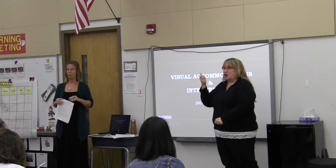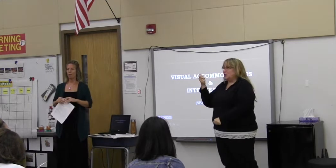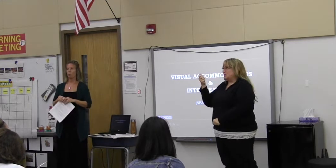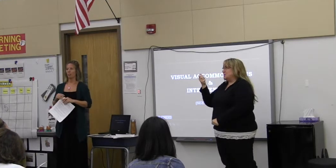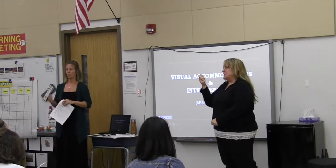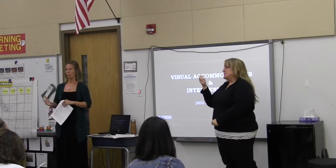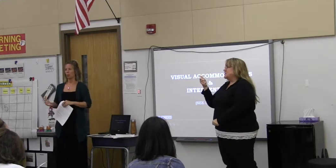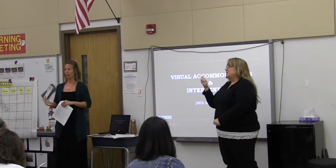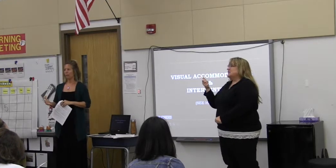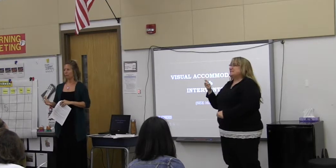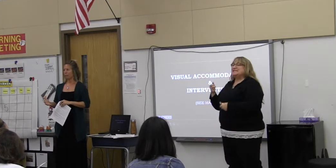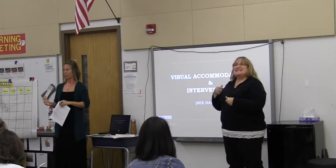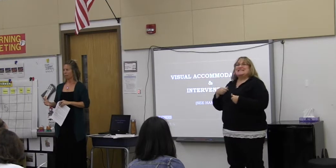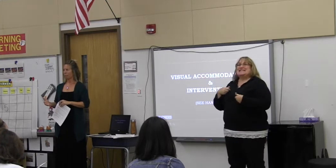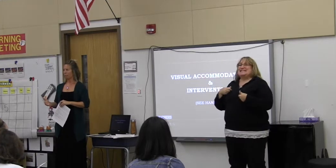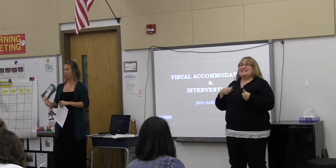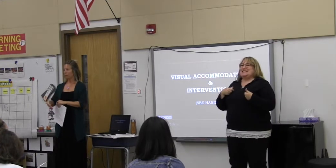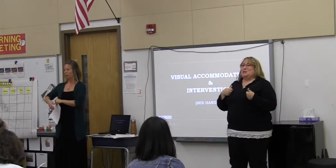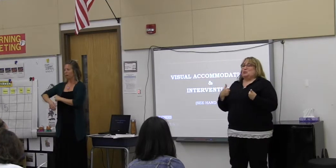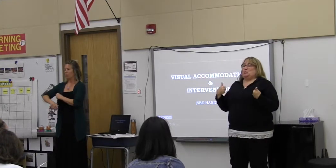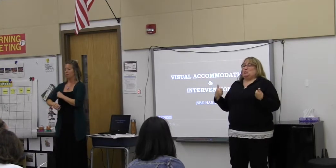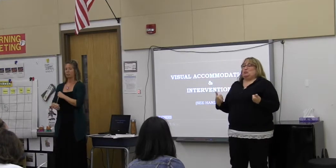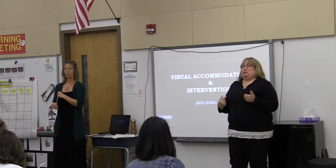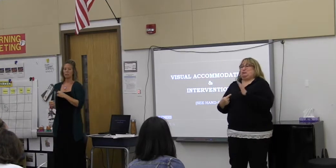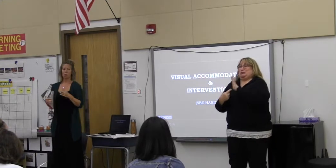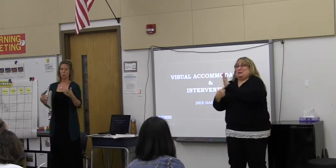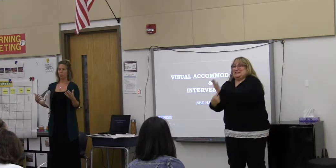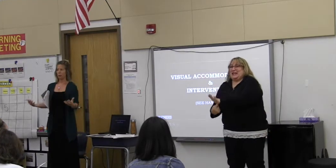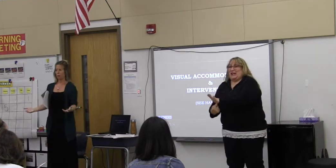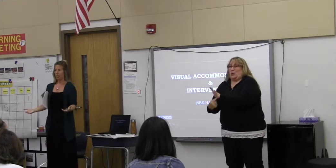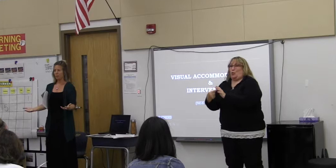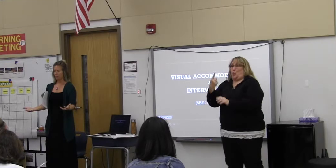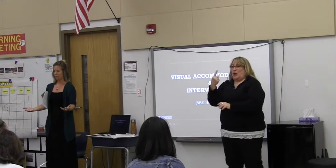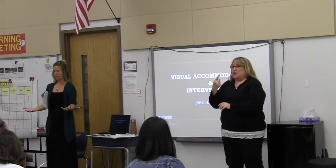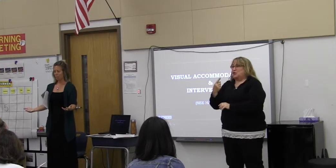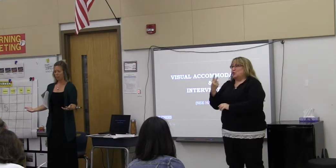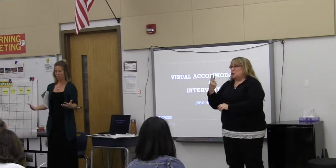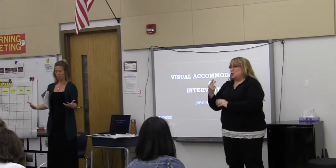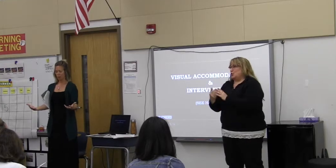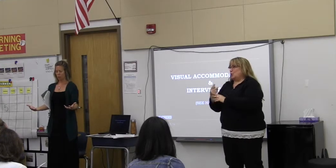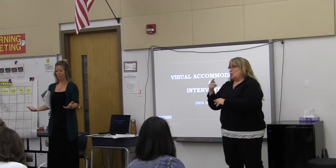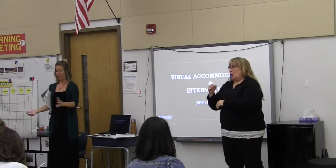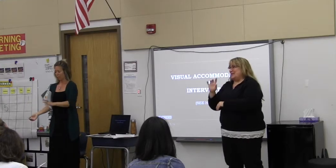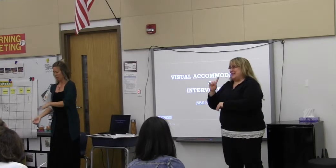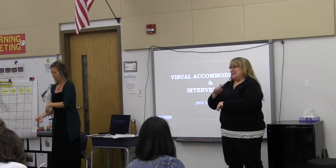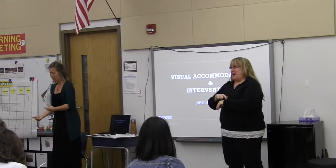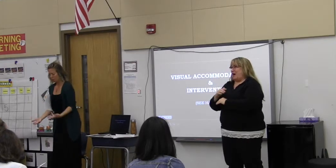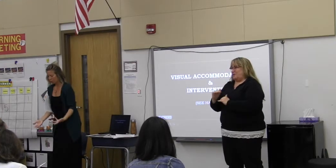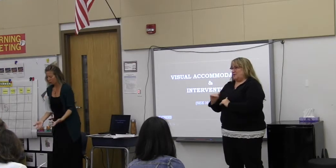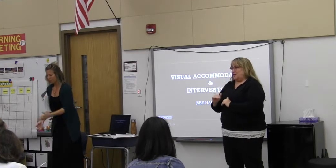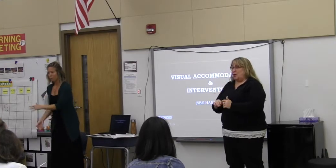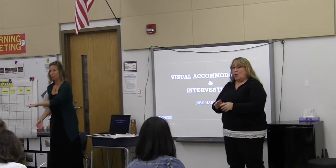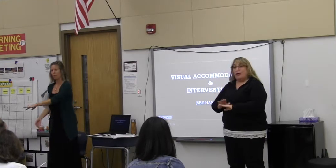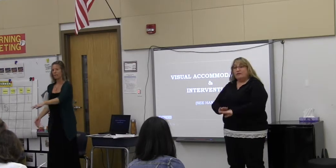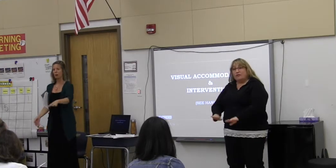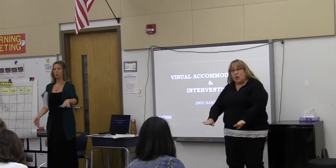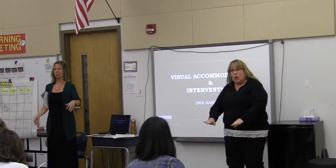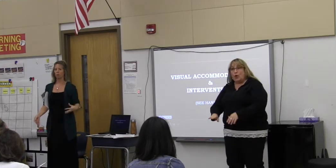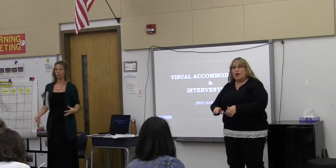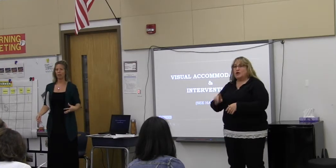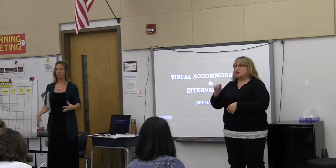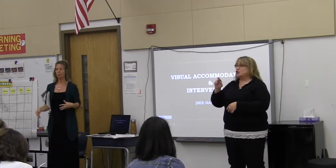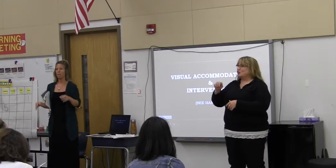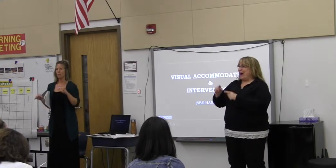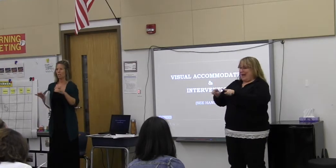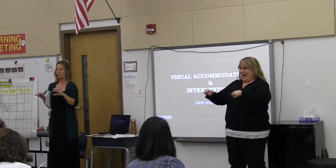Only present 1 to 2 items at a time. This can go on their tray if you're thinking about on their tray, or if they're on the floor, if you're thinking about